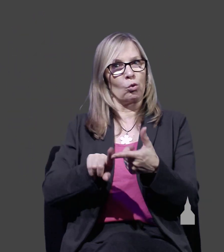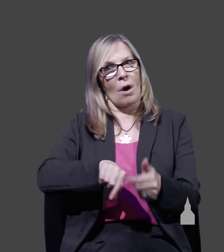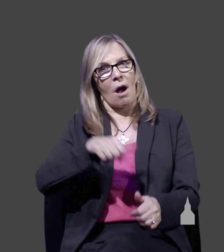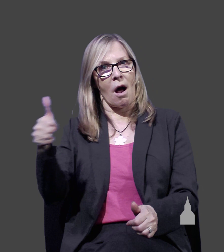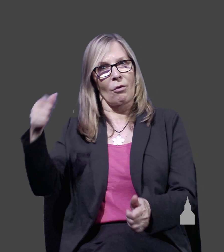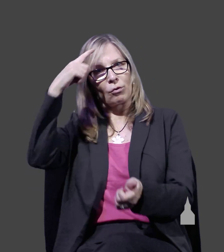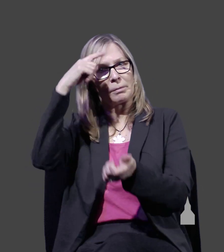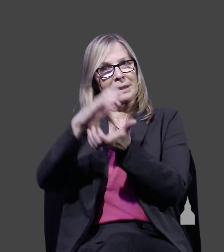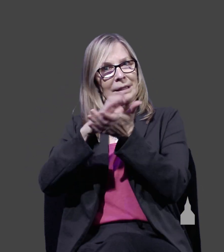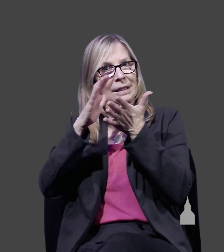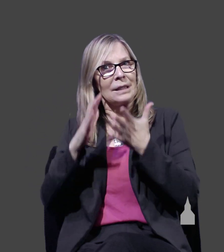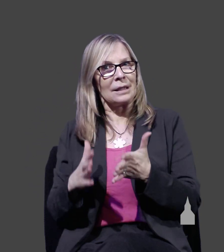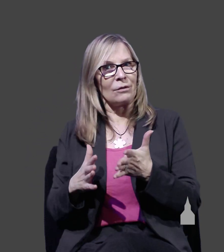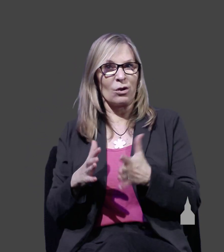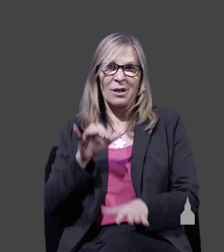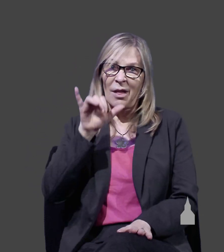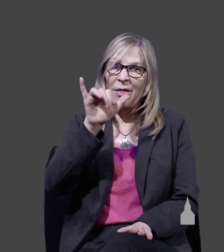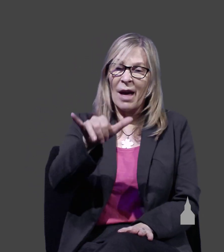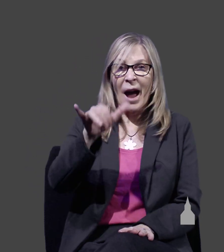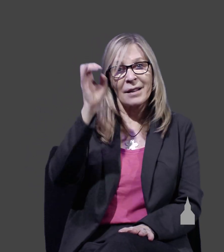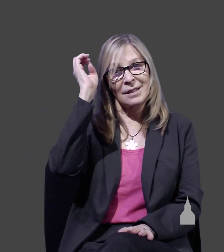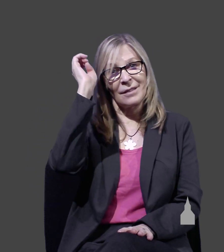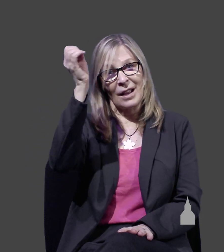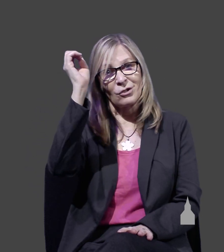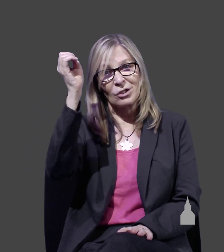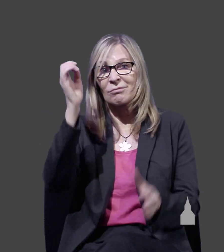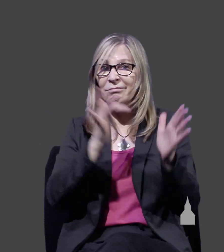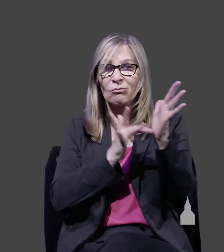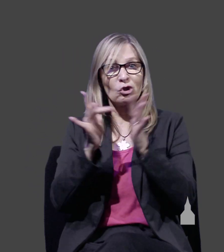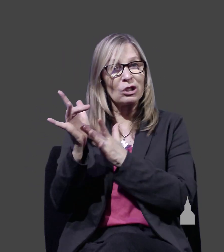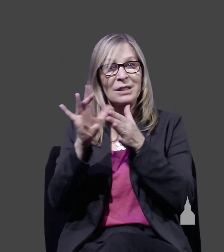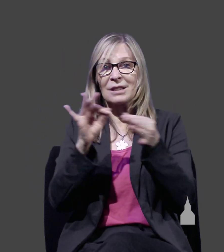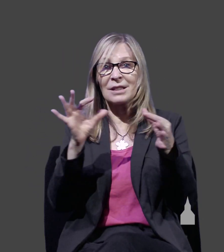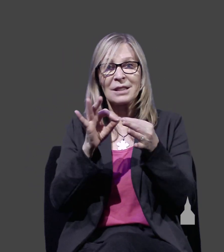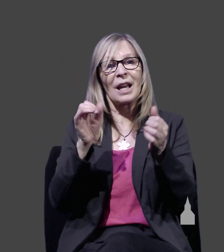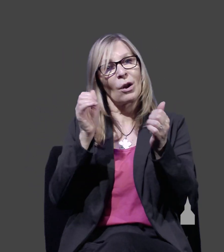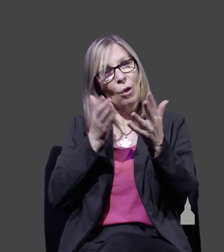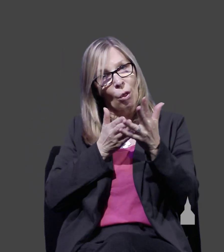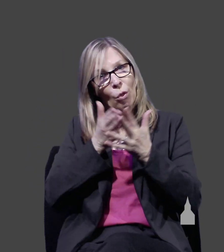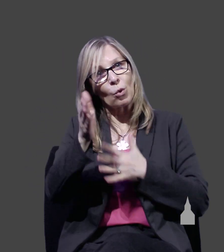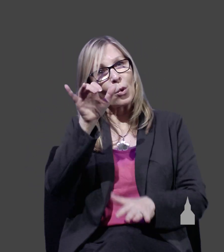other believers. In fact, that's evangelistic. Jesus said,